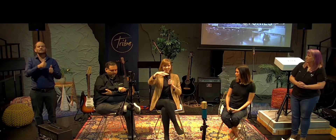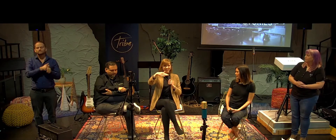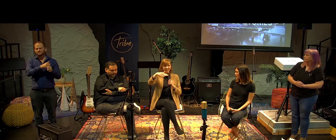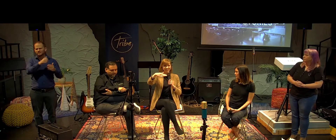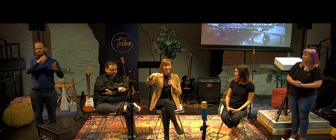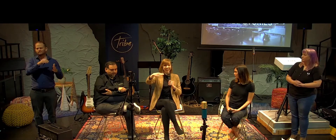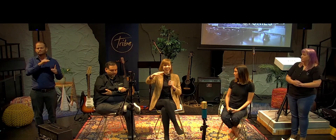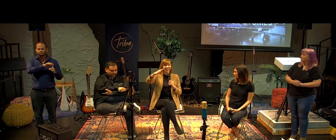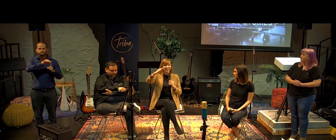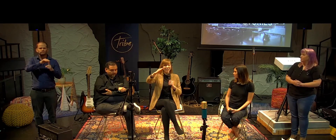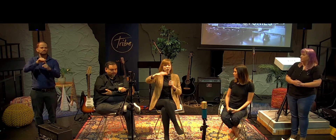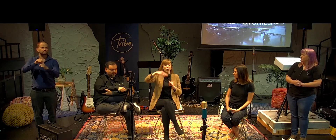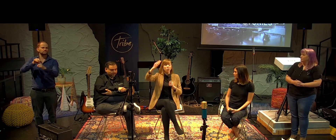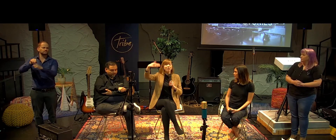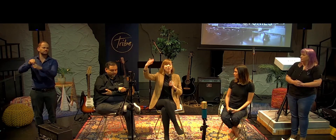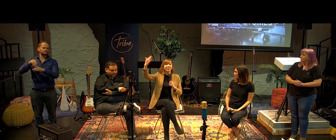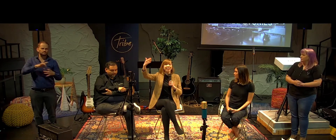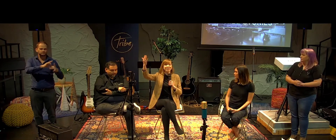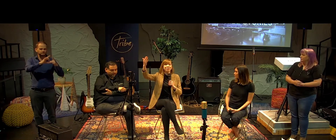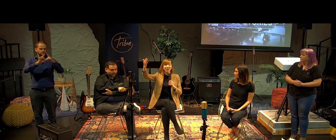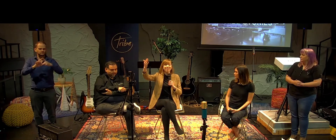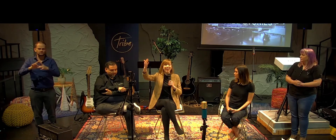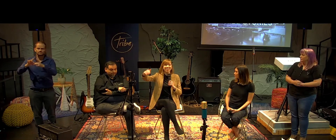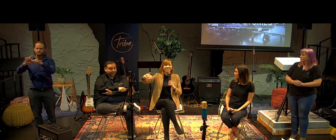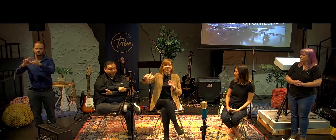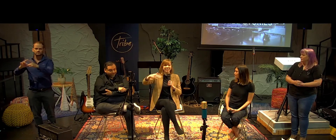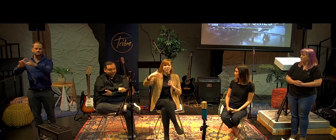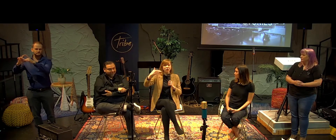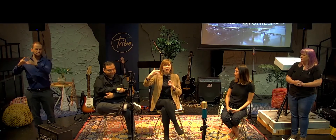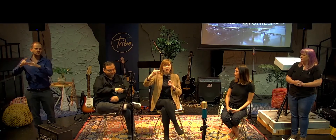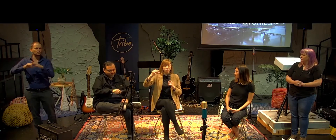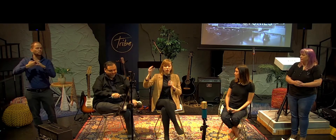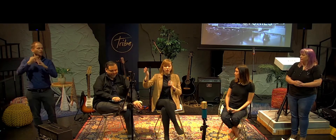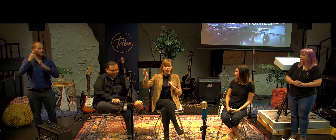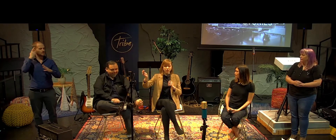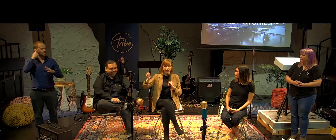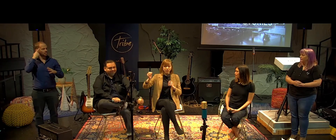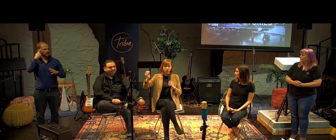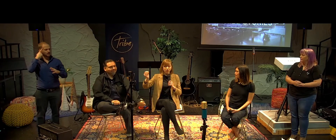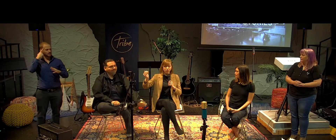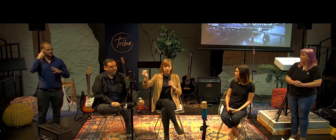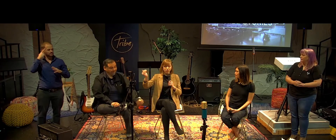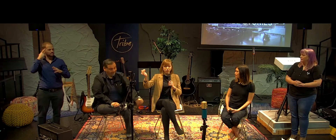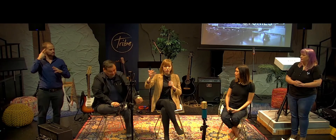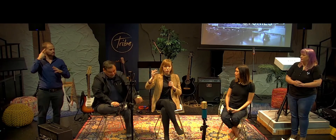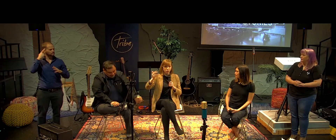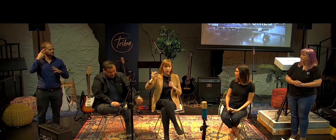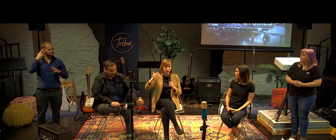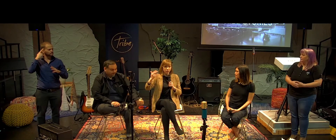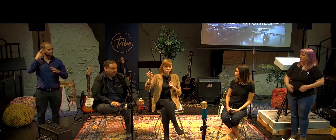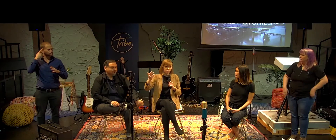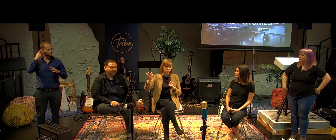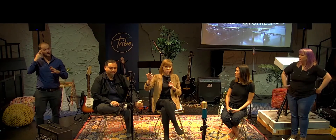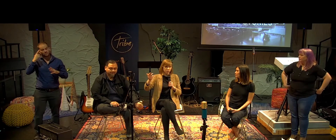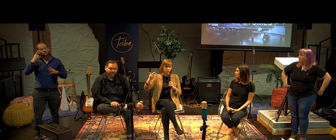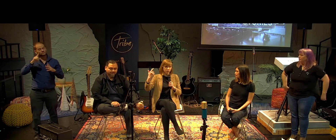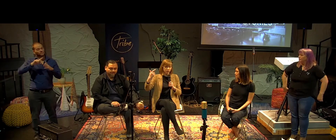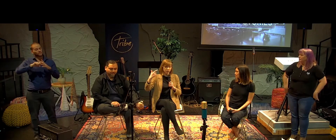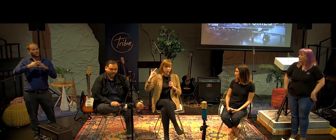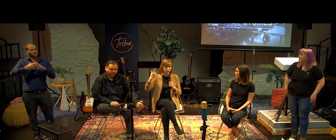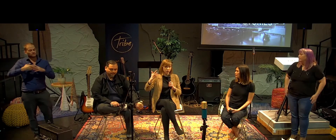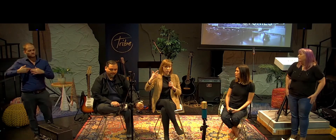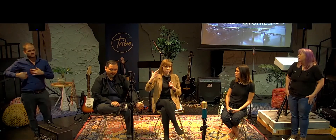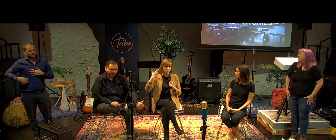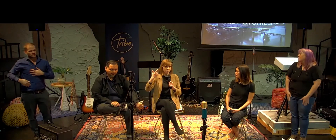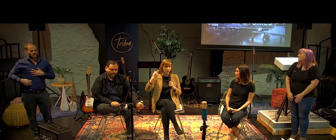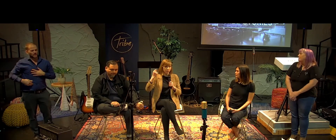from? So many more layers above that, which is your sense of your core values, which a lot of people think that